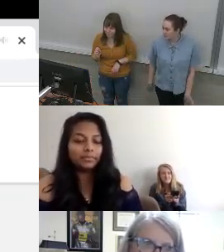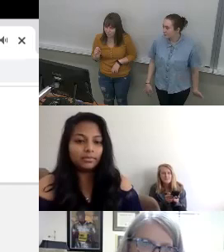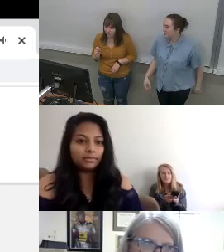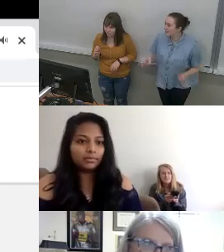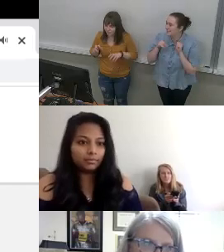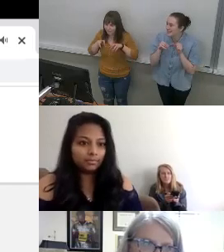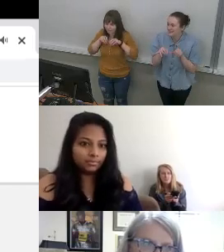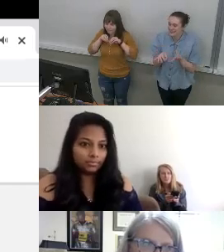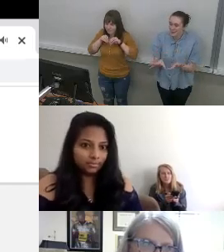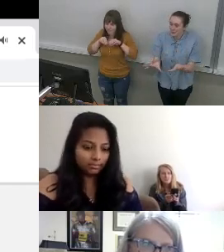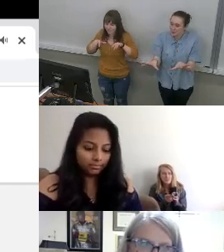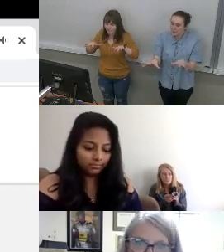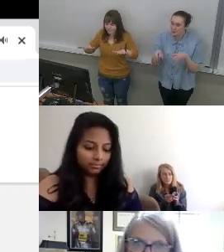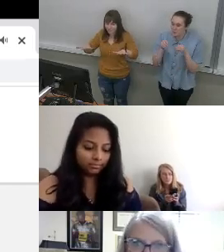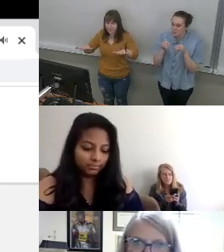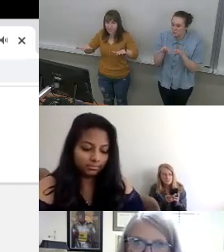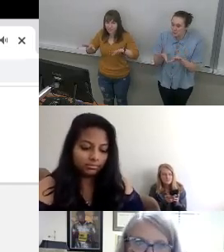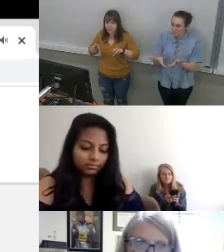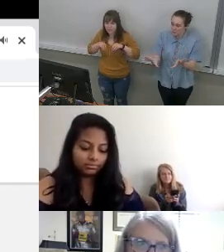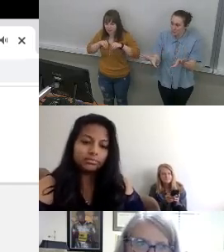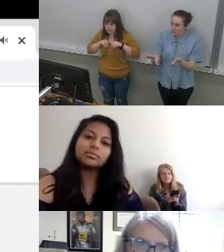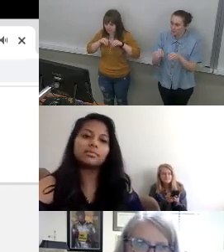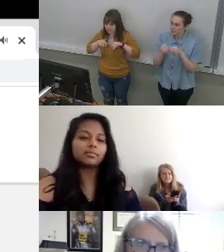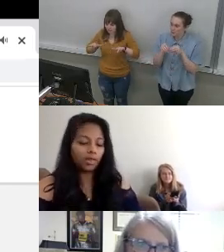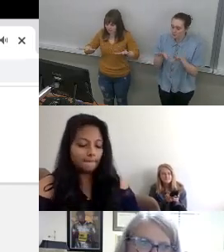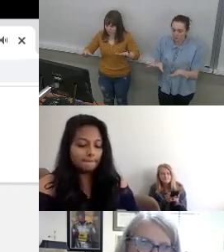I don't actually know what sign's next.